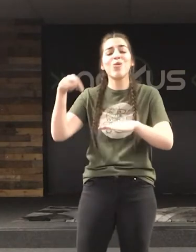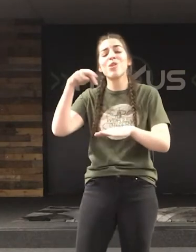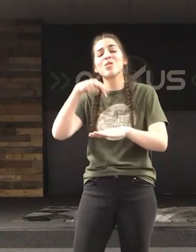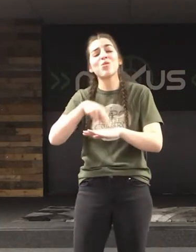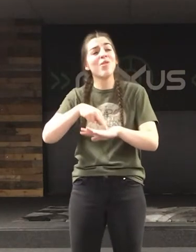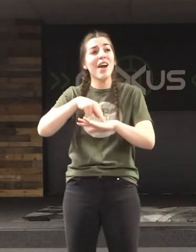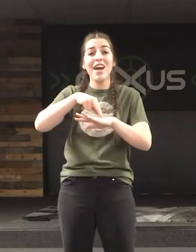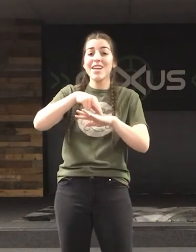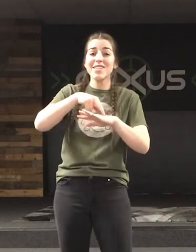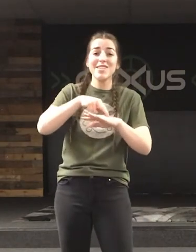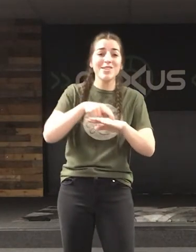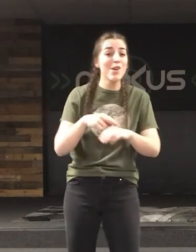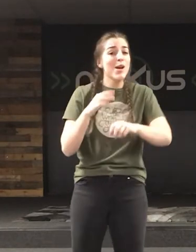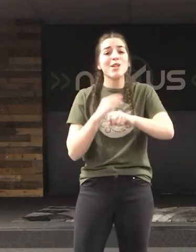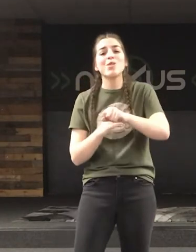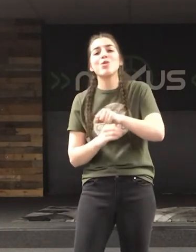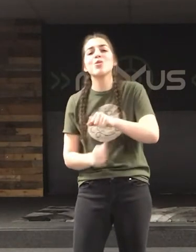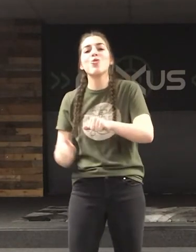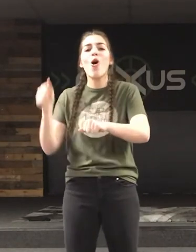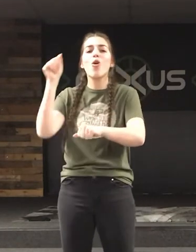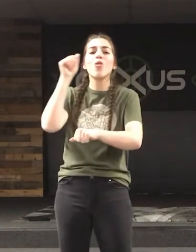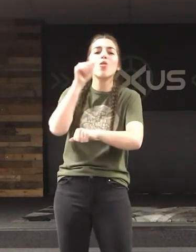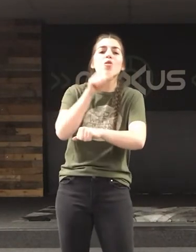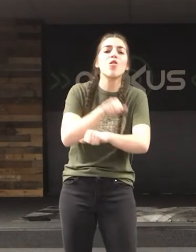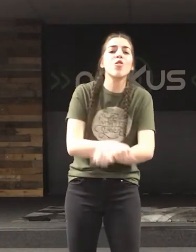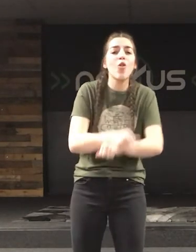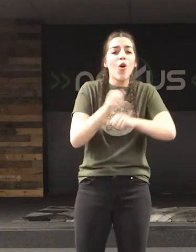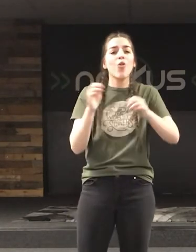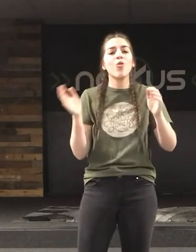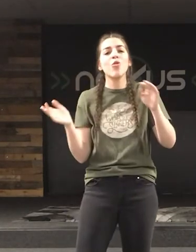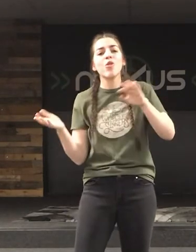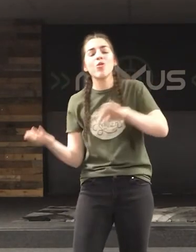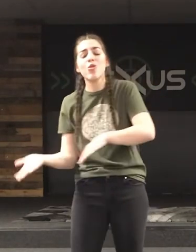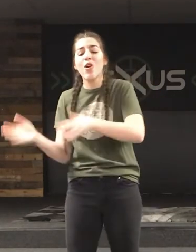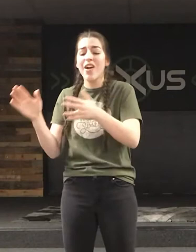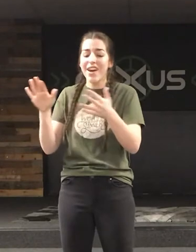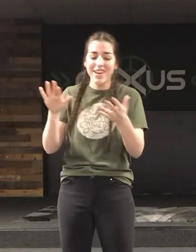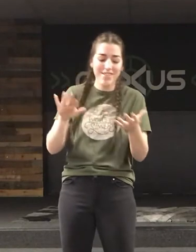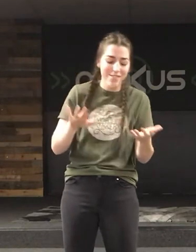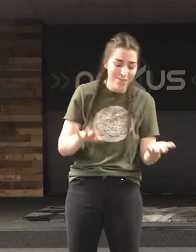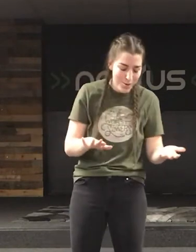He was raised to overthrow the